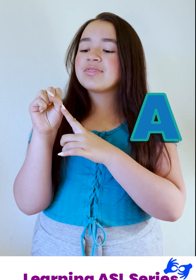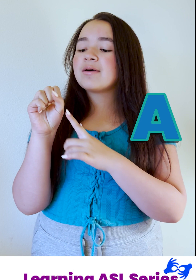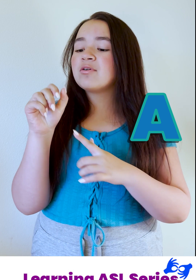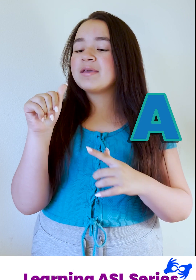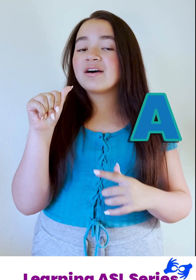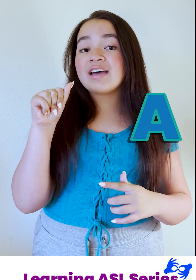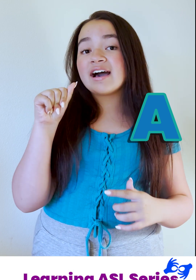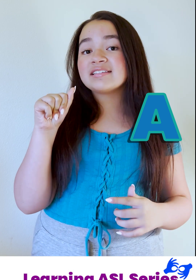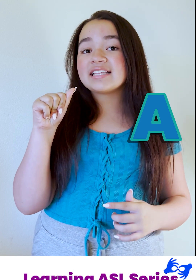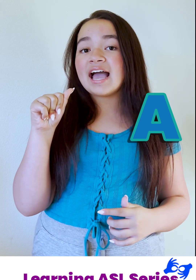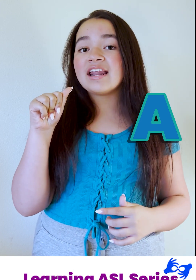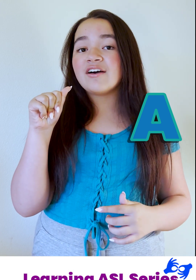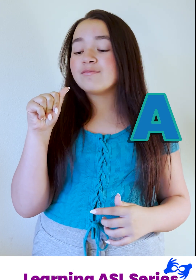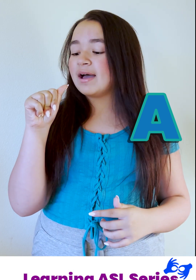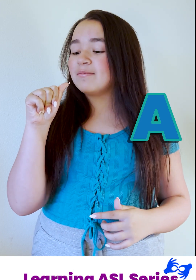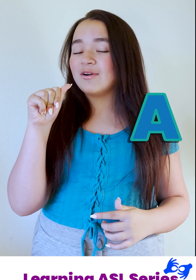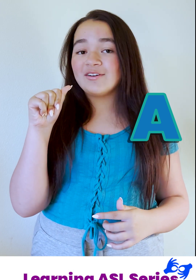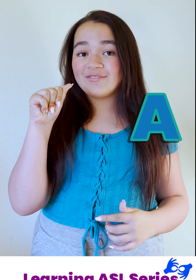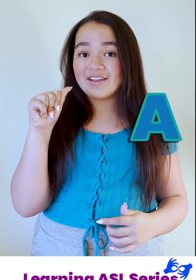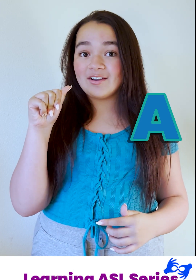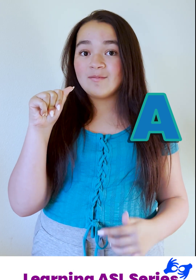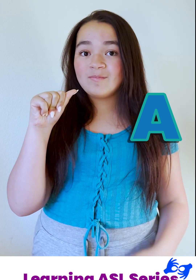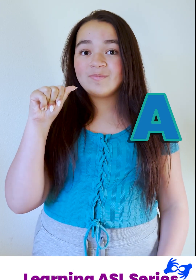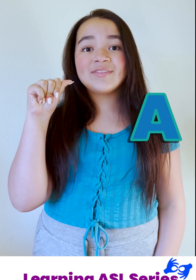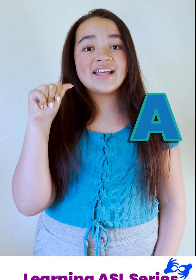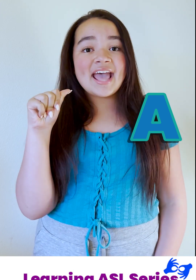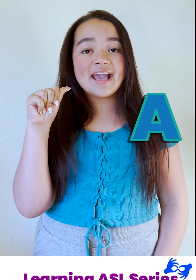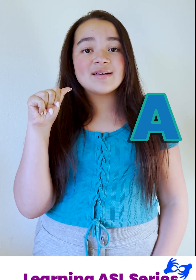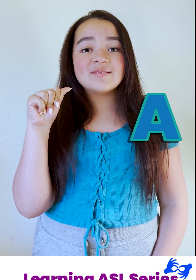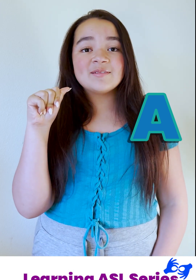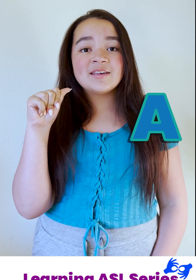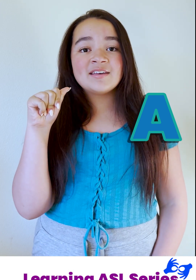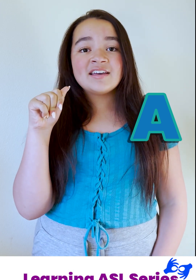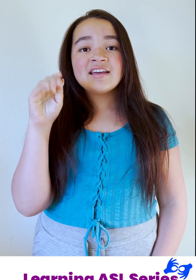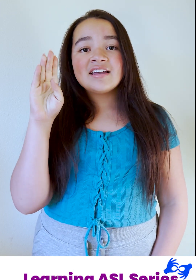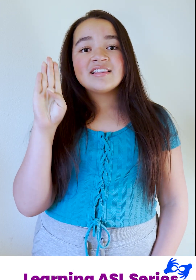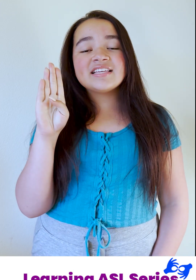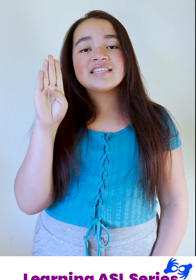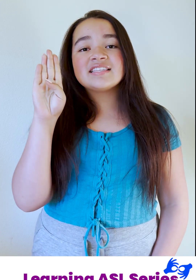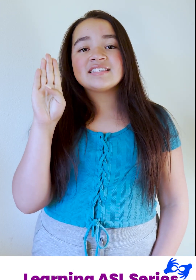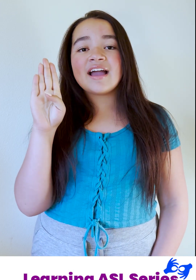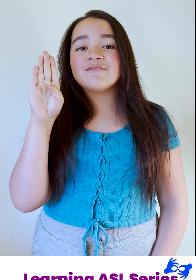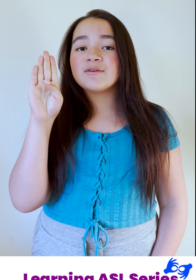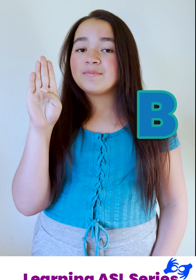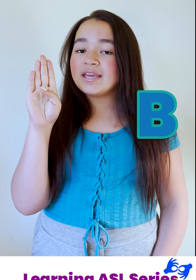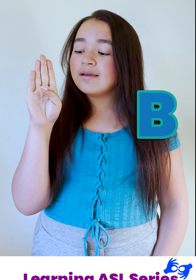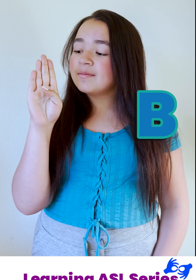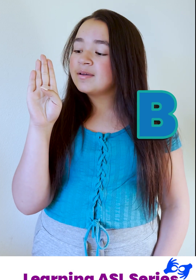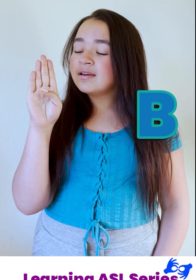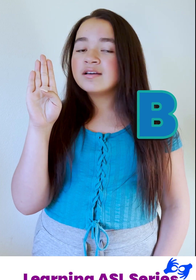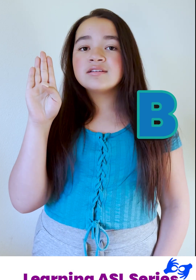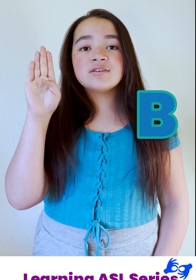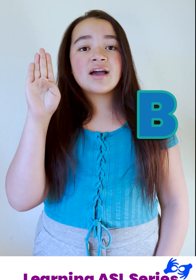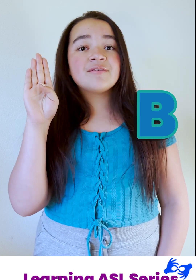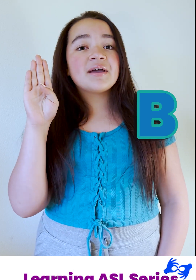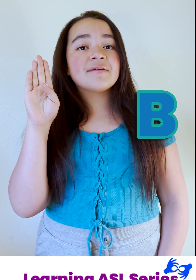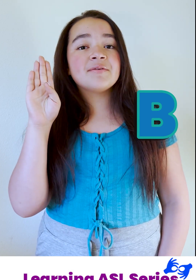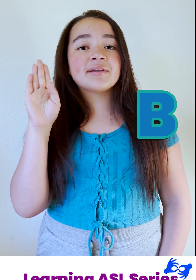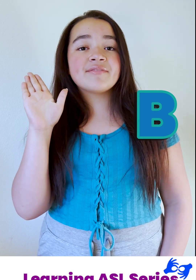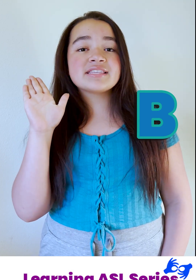thumb will be on the outside of my pointer finger. A. This is the sign for B. So kind of like if you were giving someone